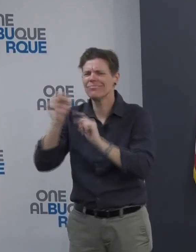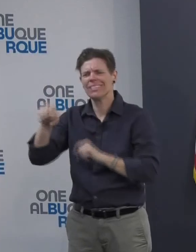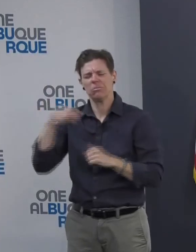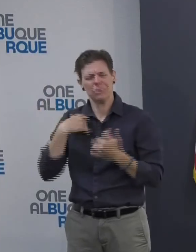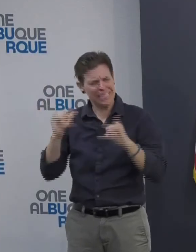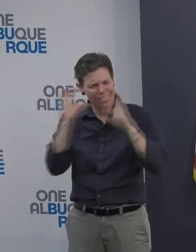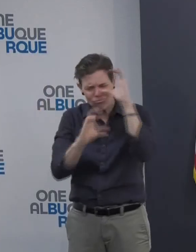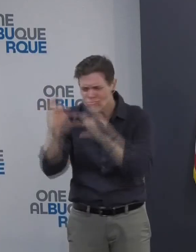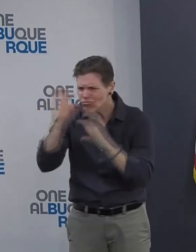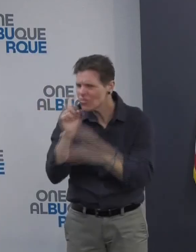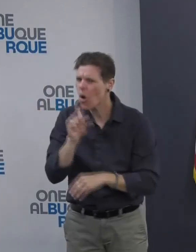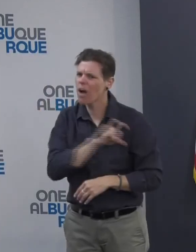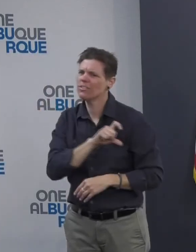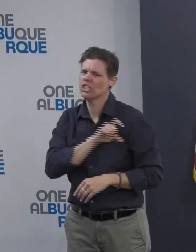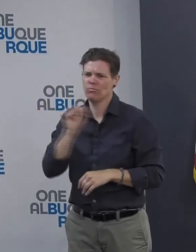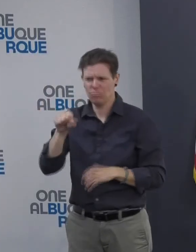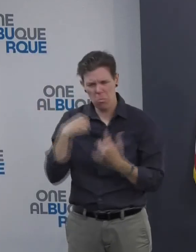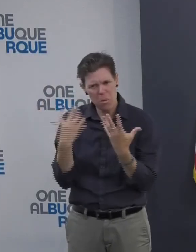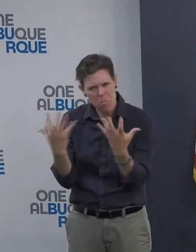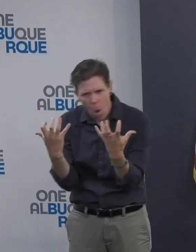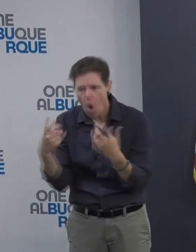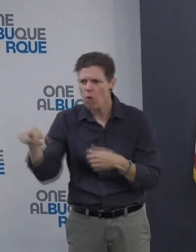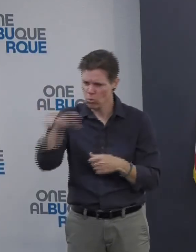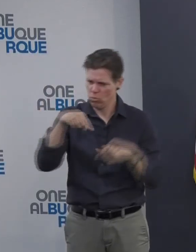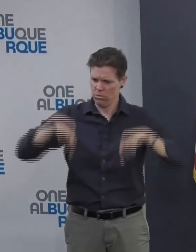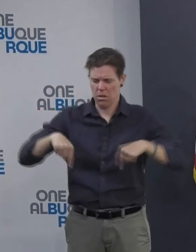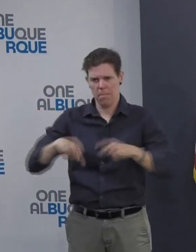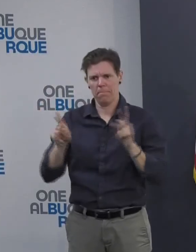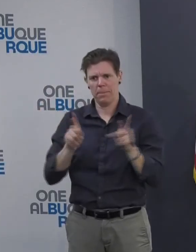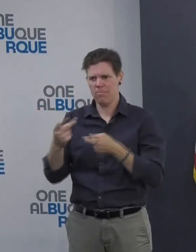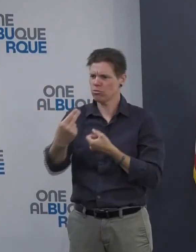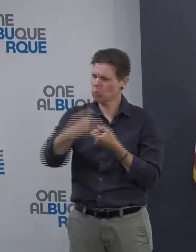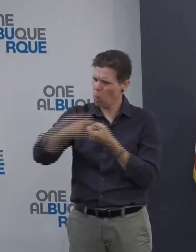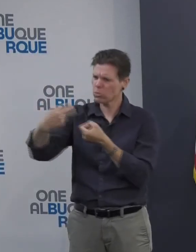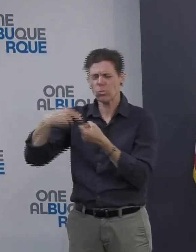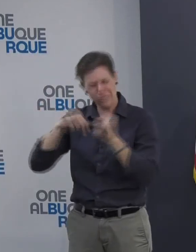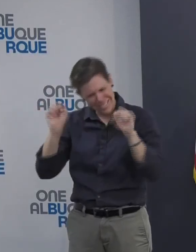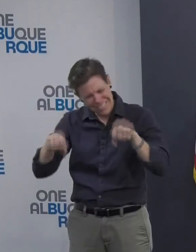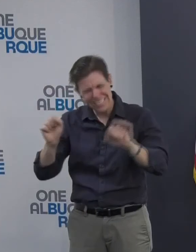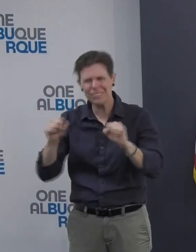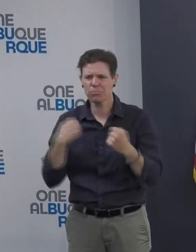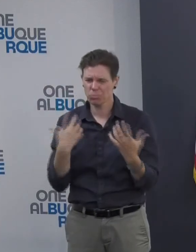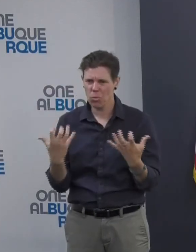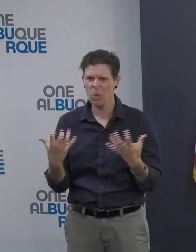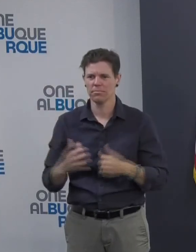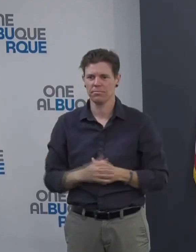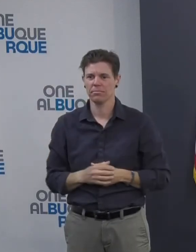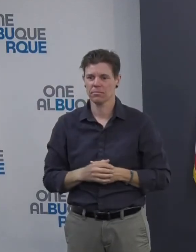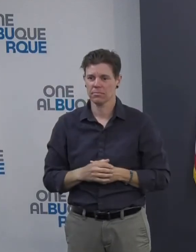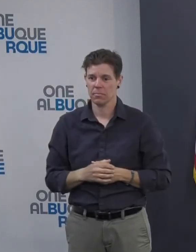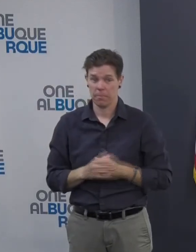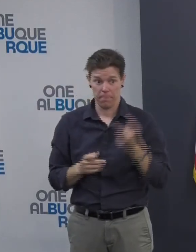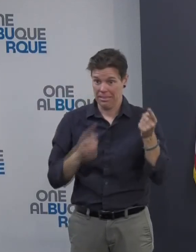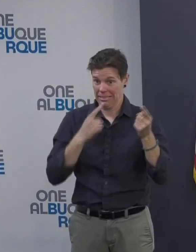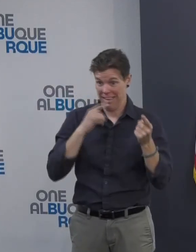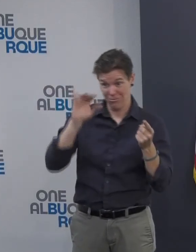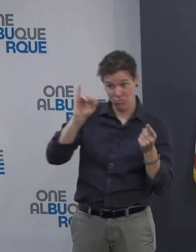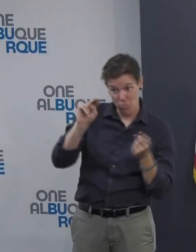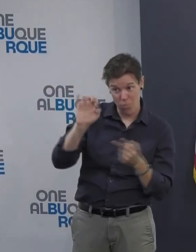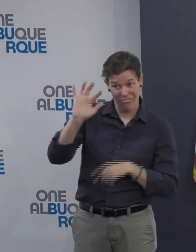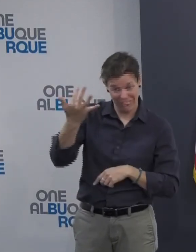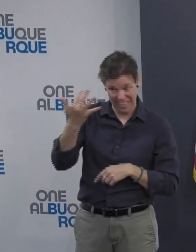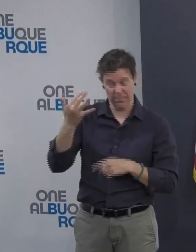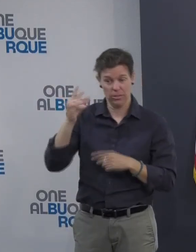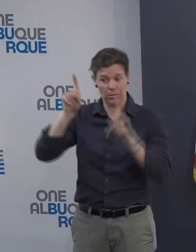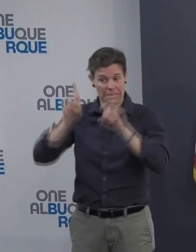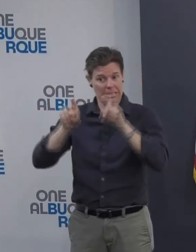Like he said, June 5th, we actually had to close June 5th for testing because